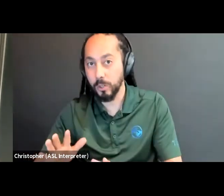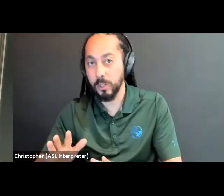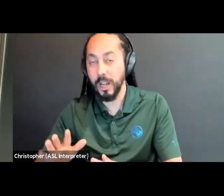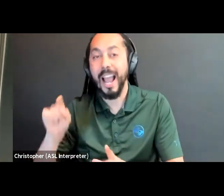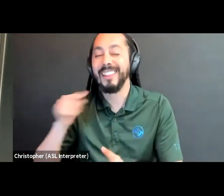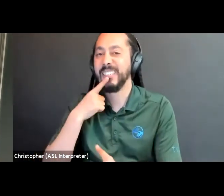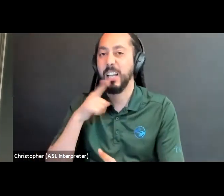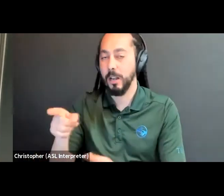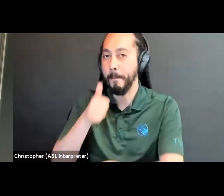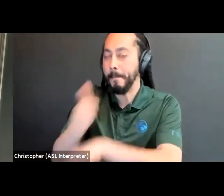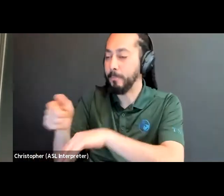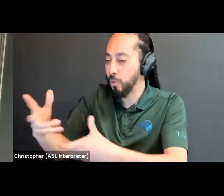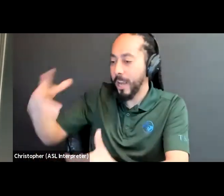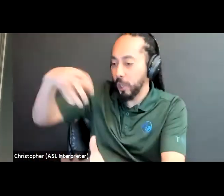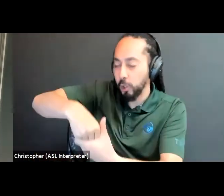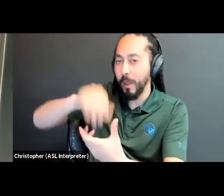dynamics.